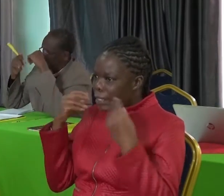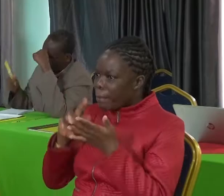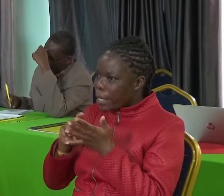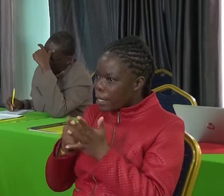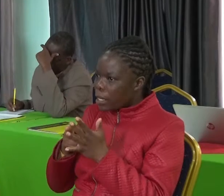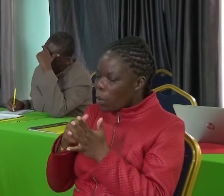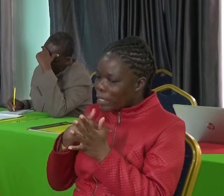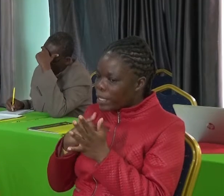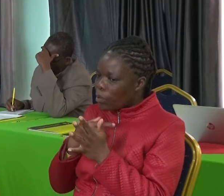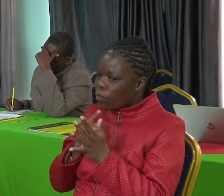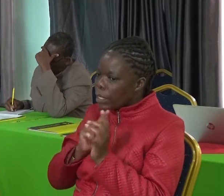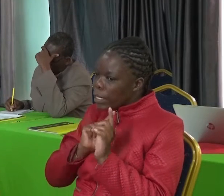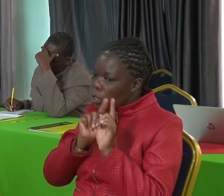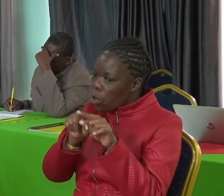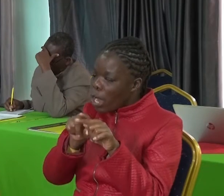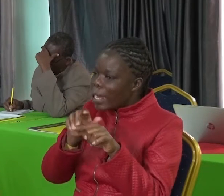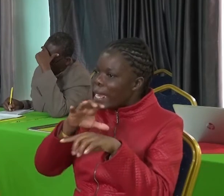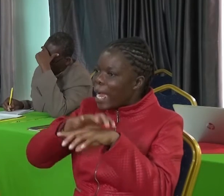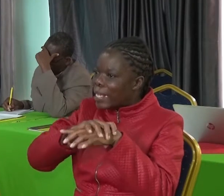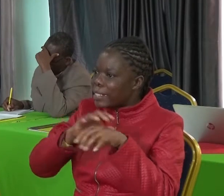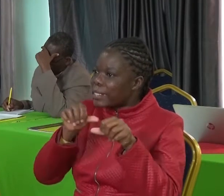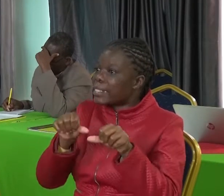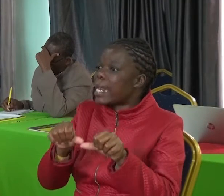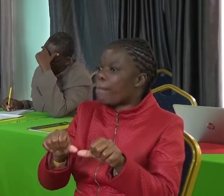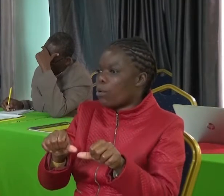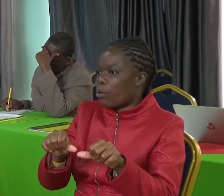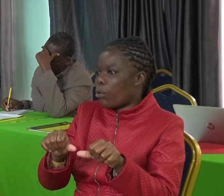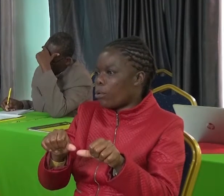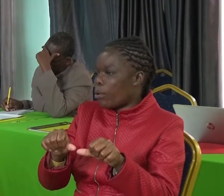going to go with to bring sustainable